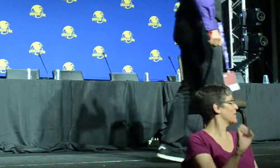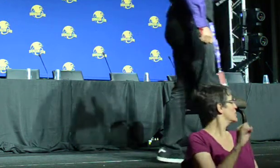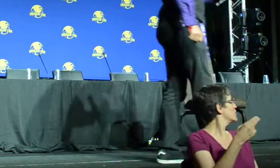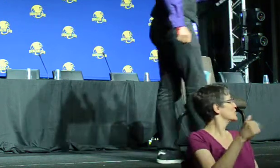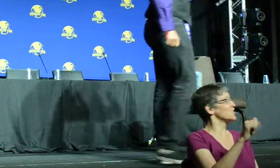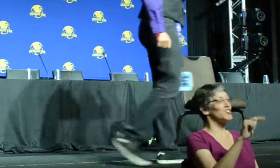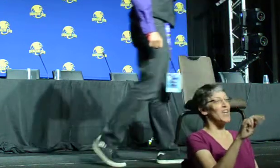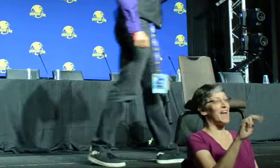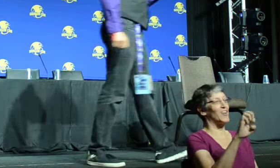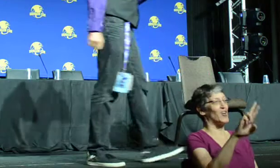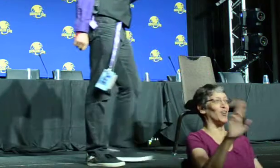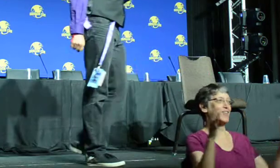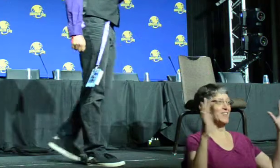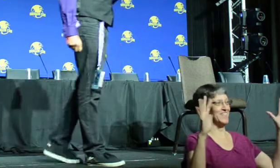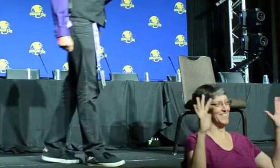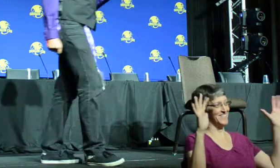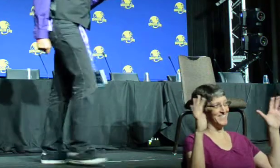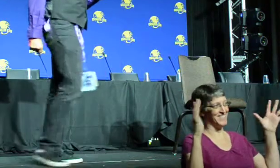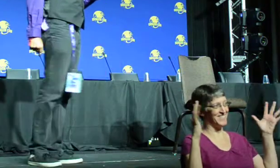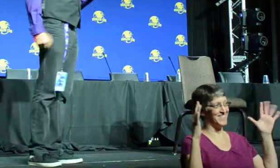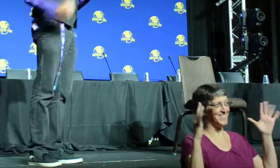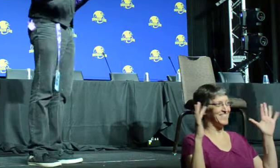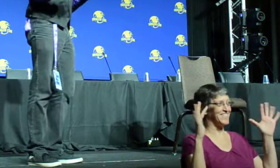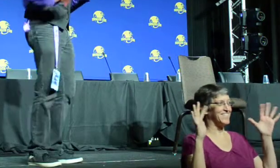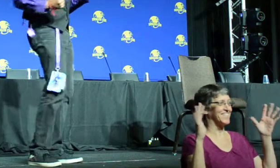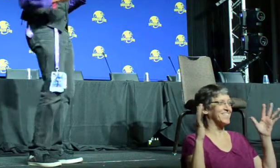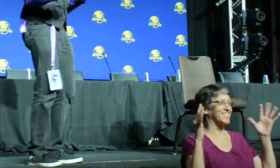William Shatner!